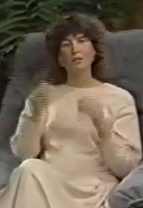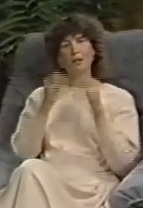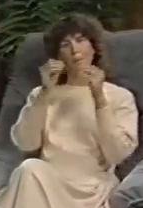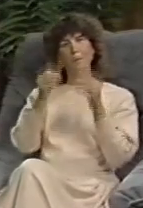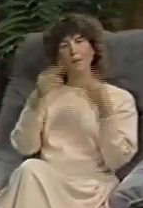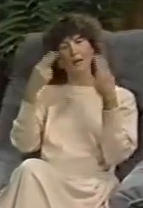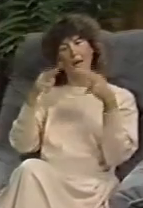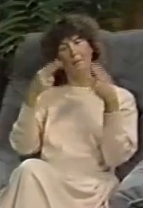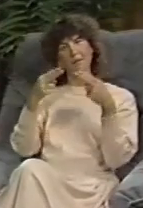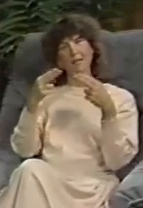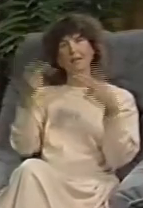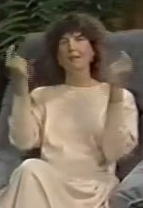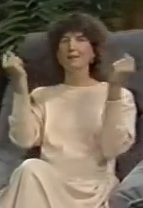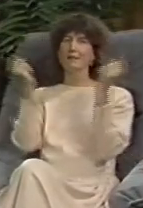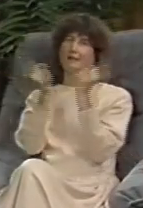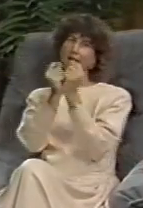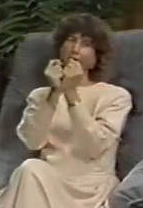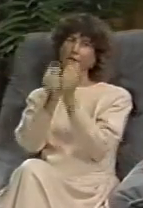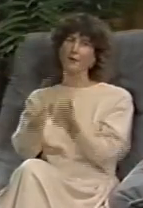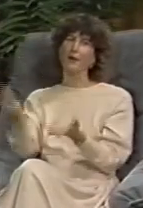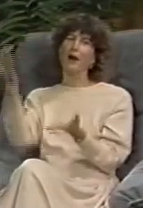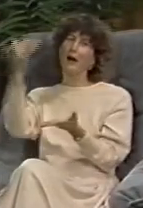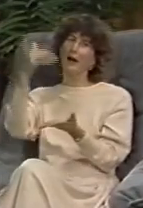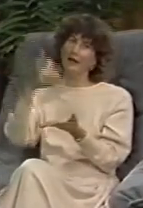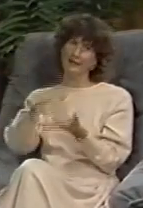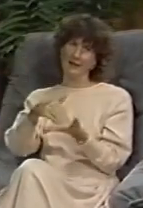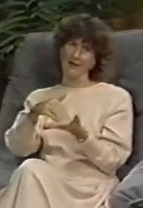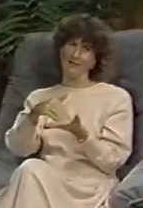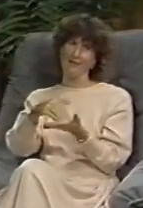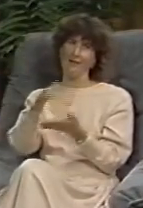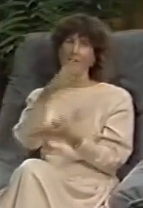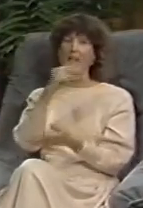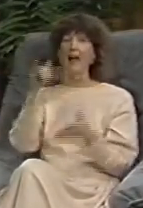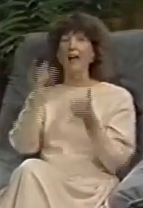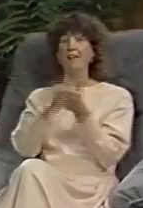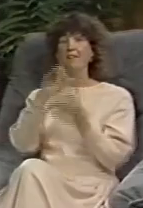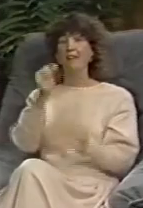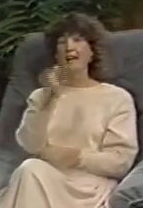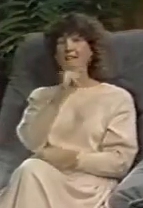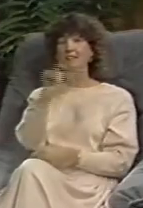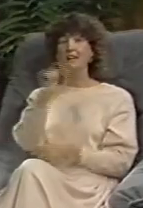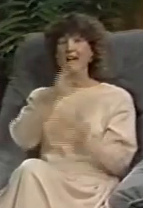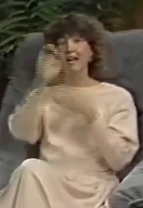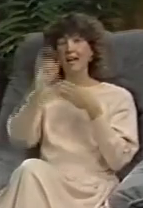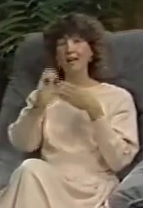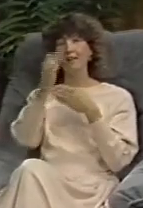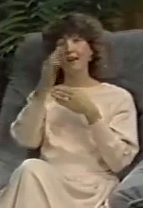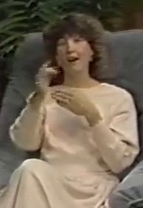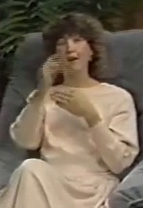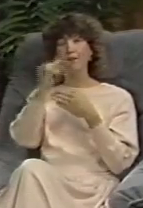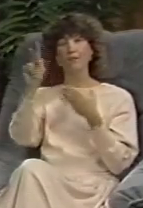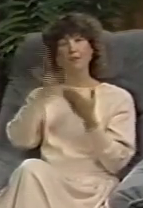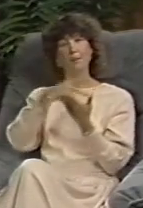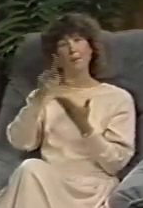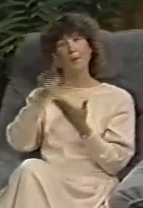couldn't put Humpty together again. And that's the end of the